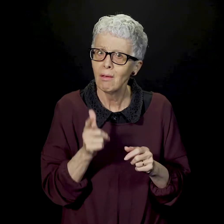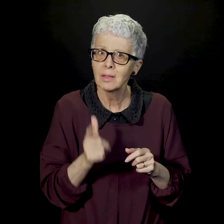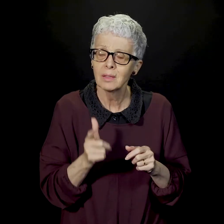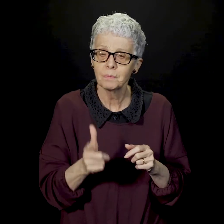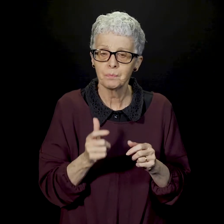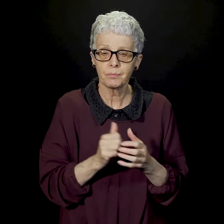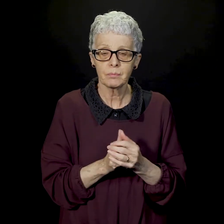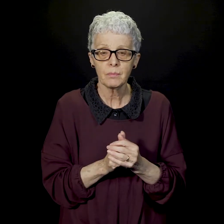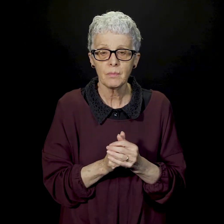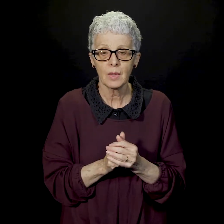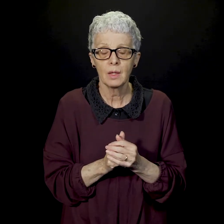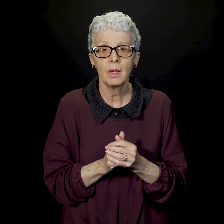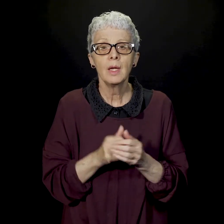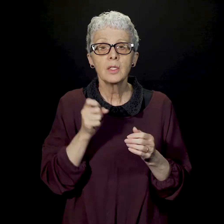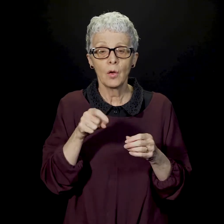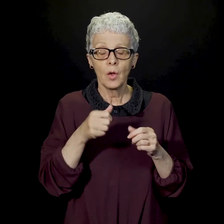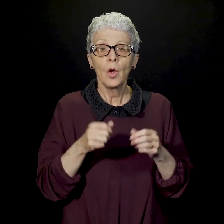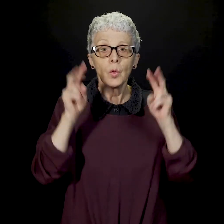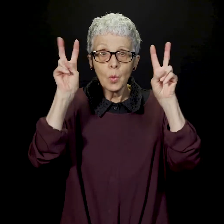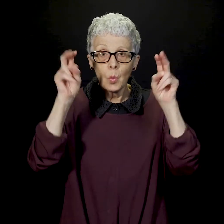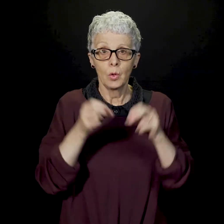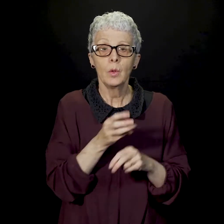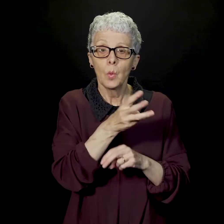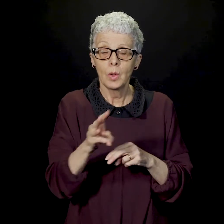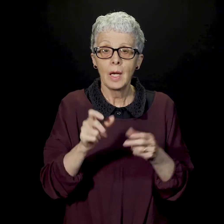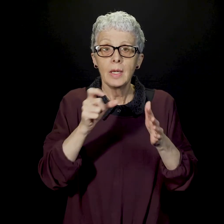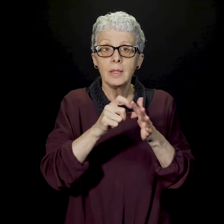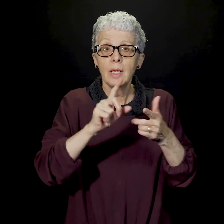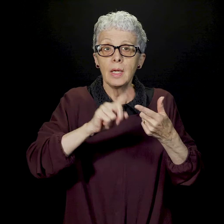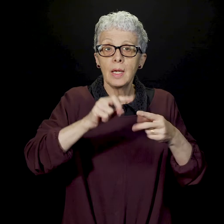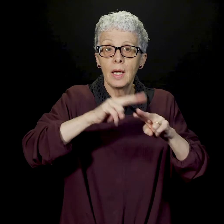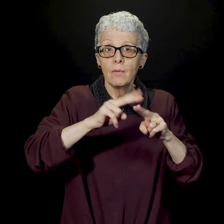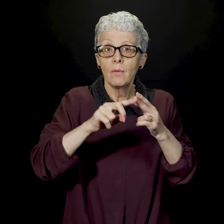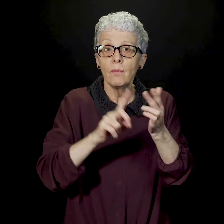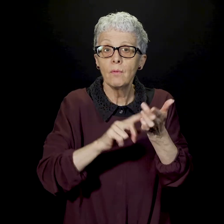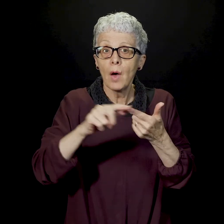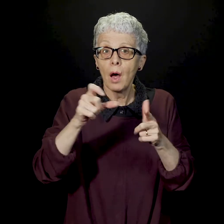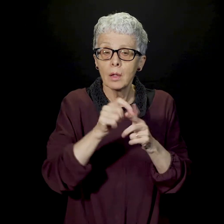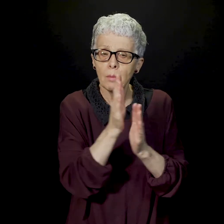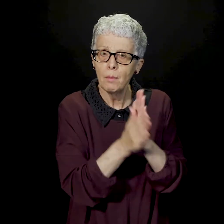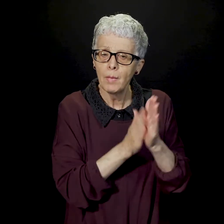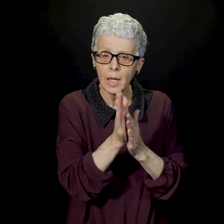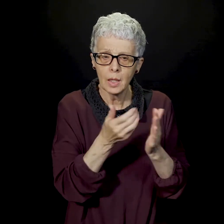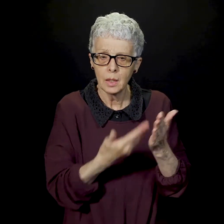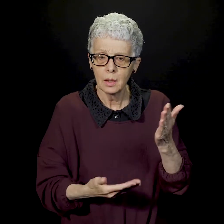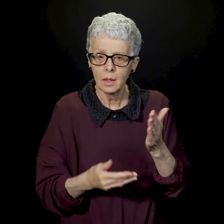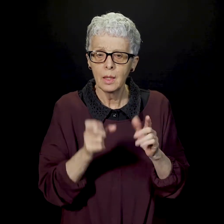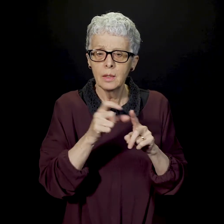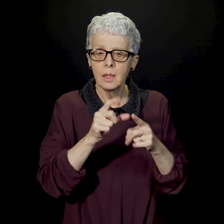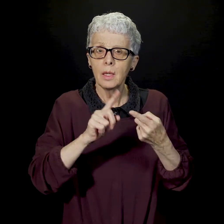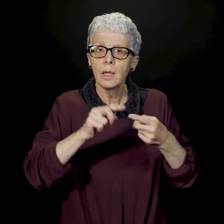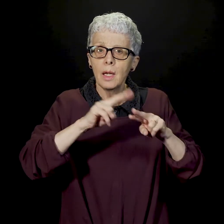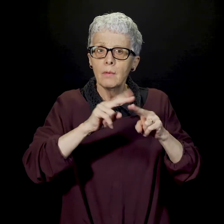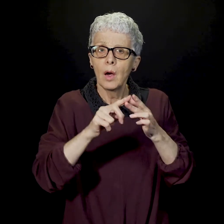word there is used is defiled. They defile themselves. You'll never guess at what that means. The word defiled in that sense